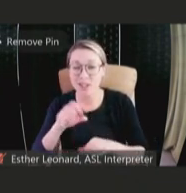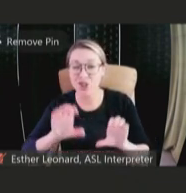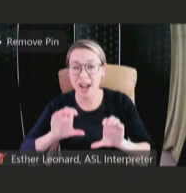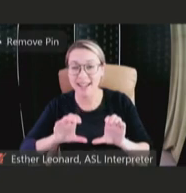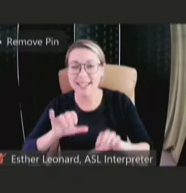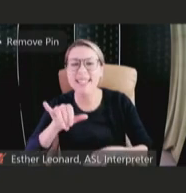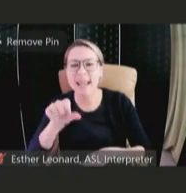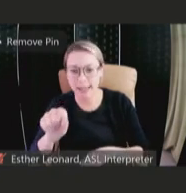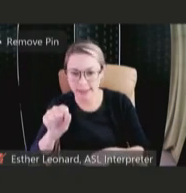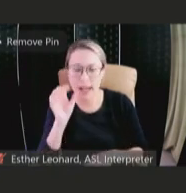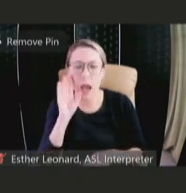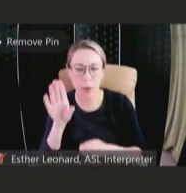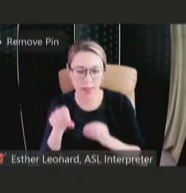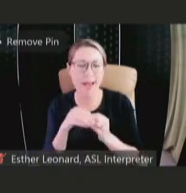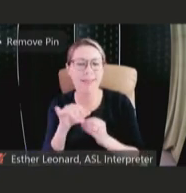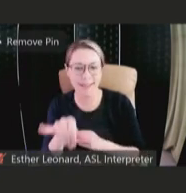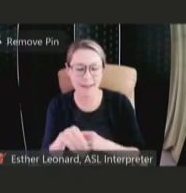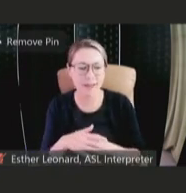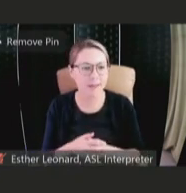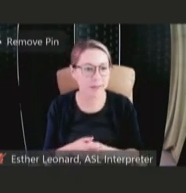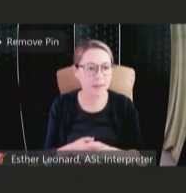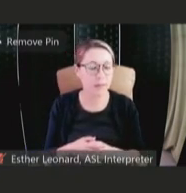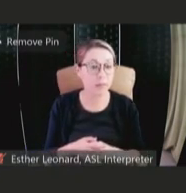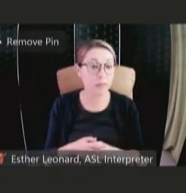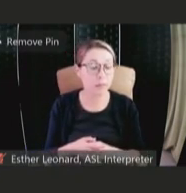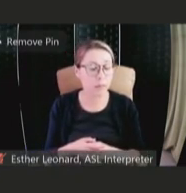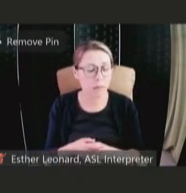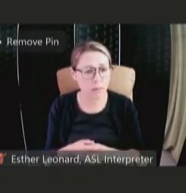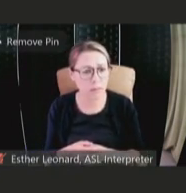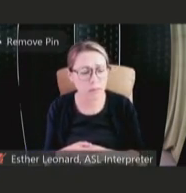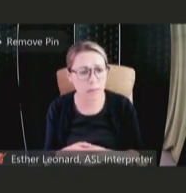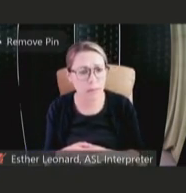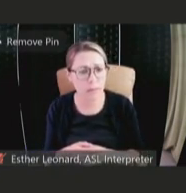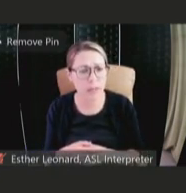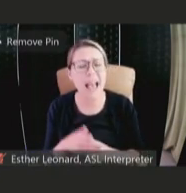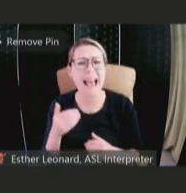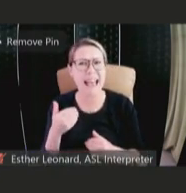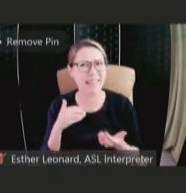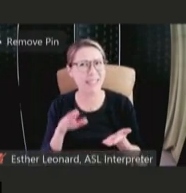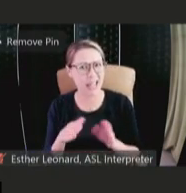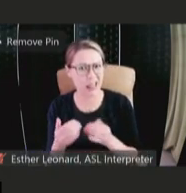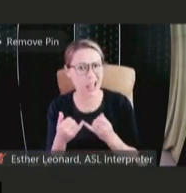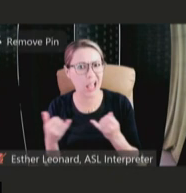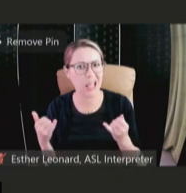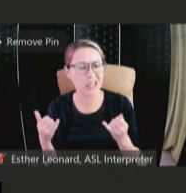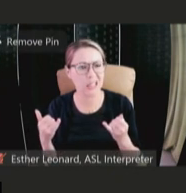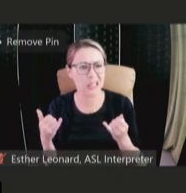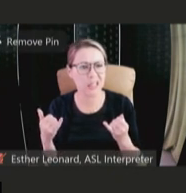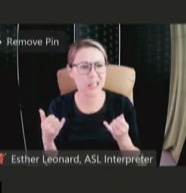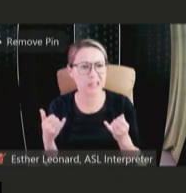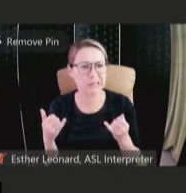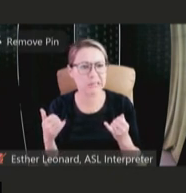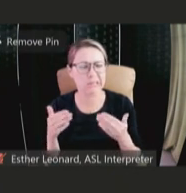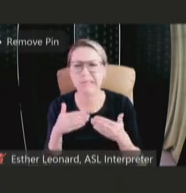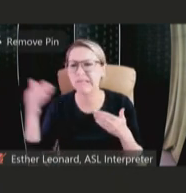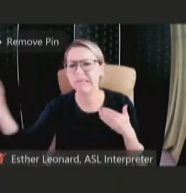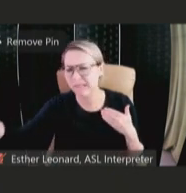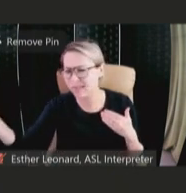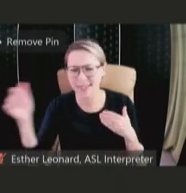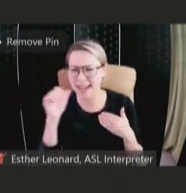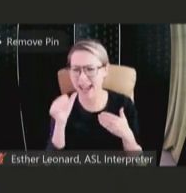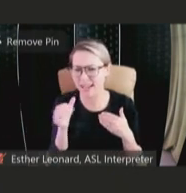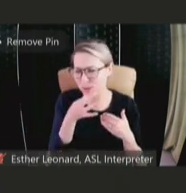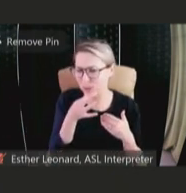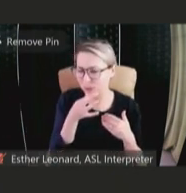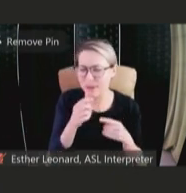will do that. I don't believe there is a deadline. It's some significant time away. It's not like in 2 days, but